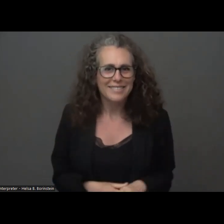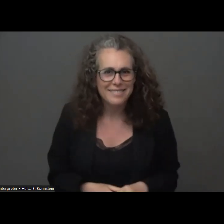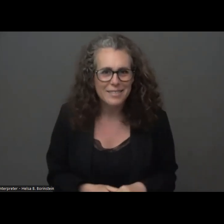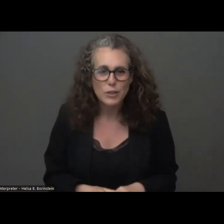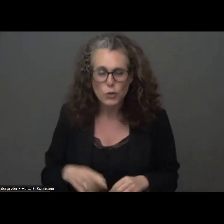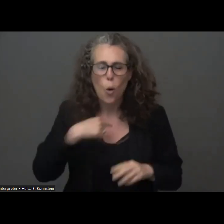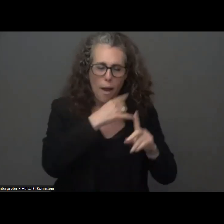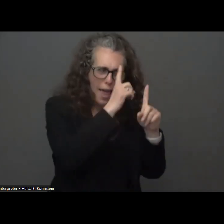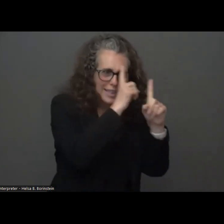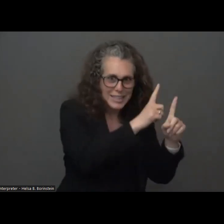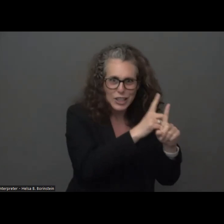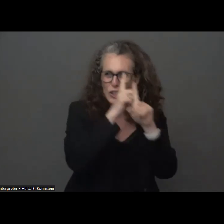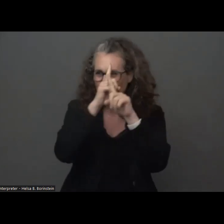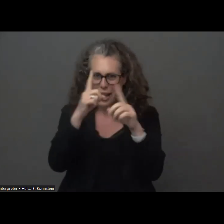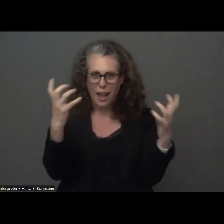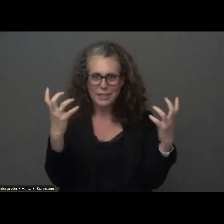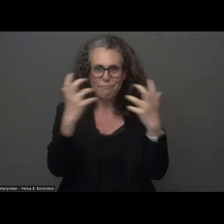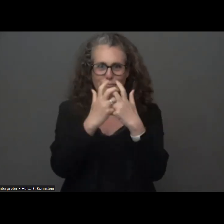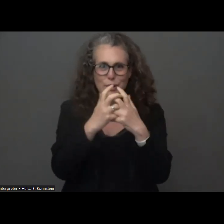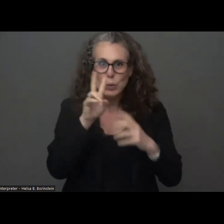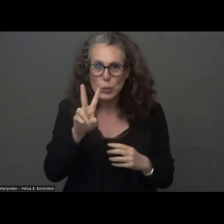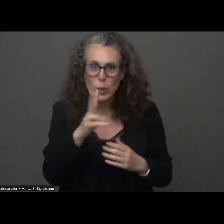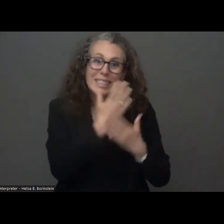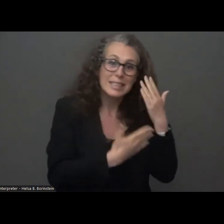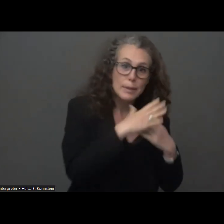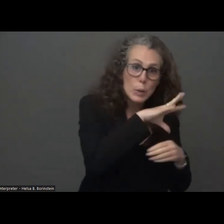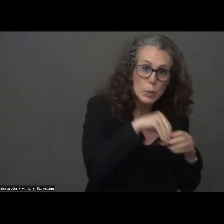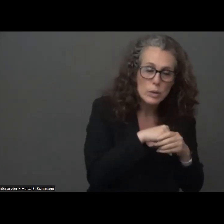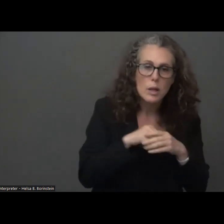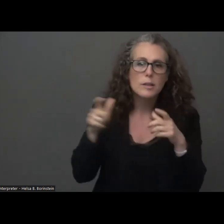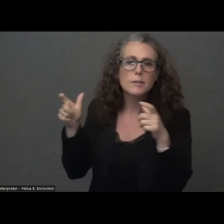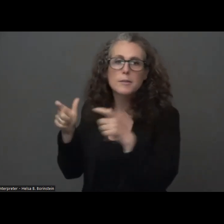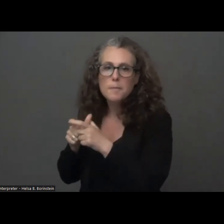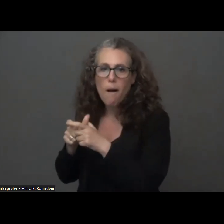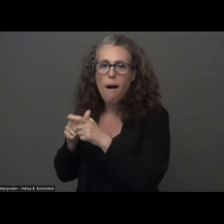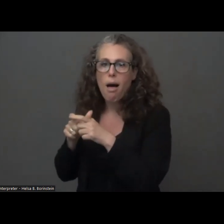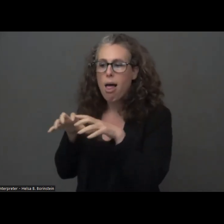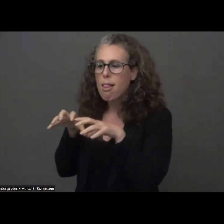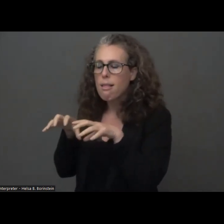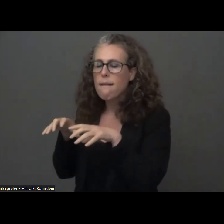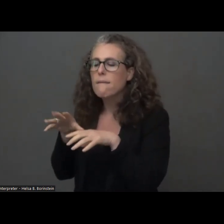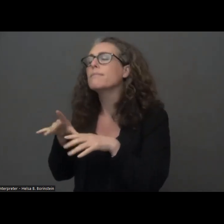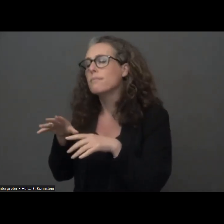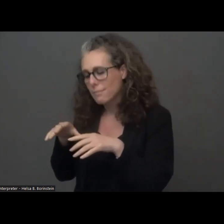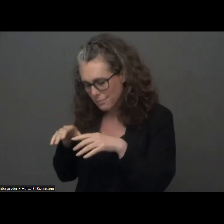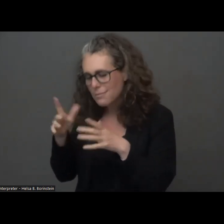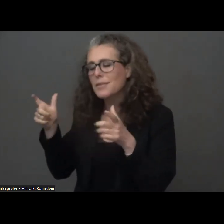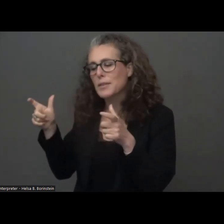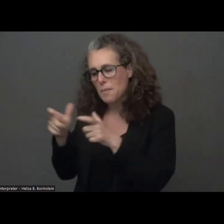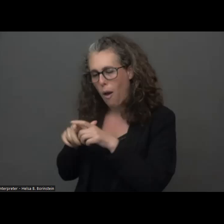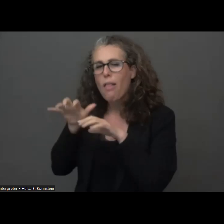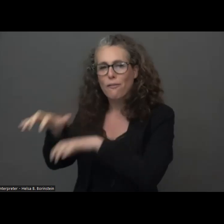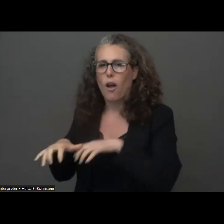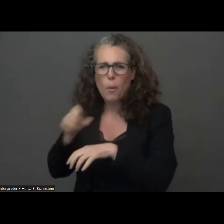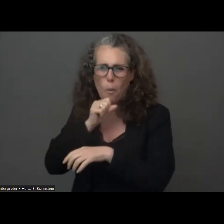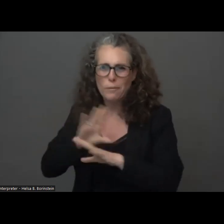two targets of disability inclusion and smallholder farmers. Now, we then decided to do a program specifically for